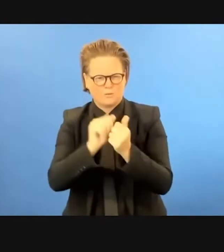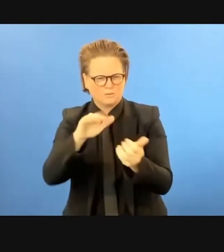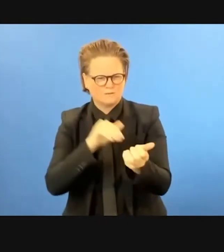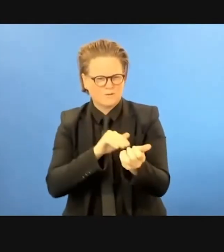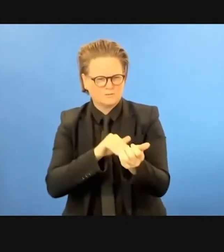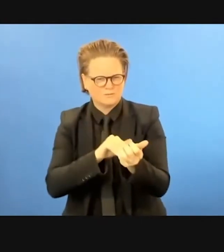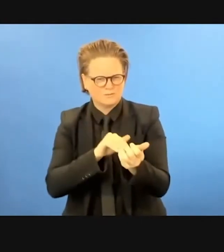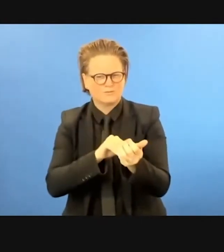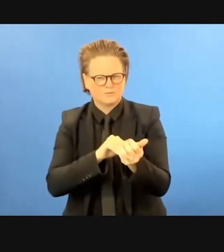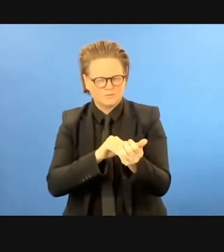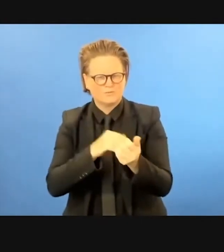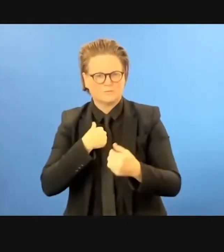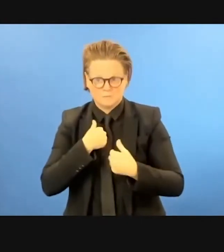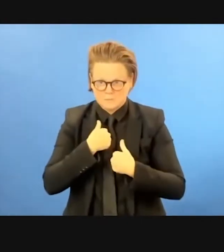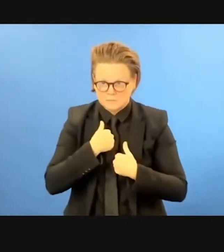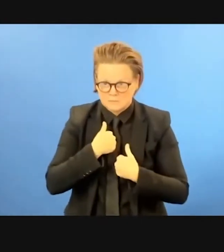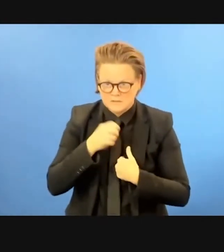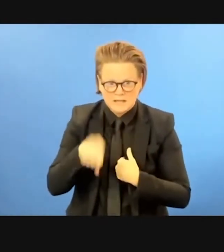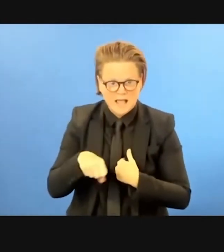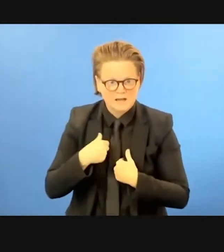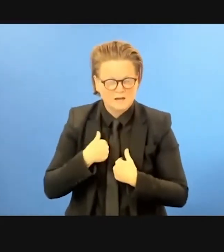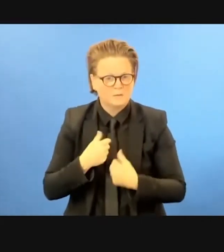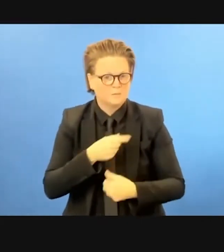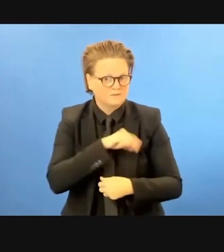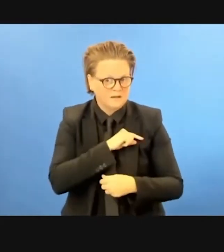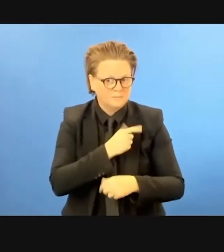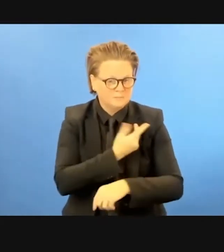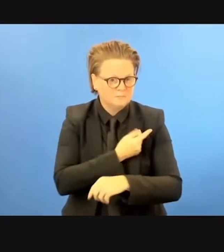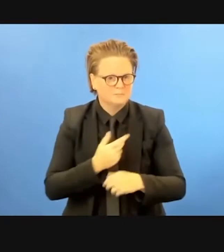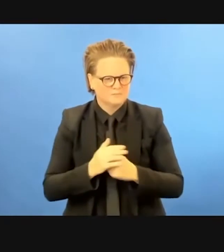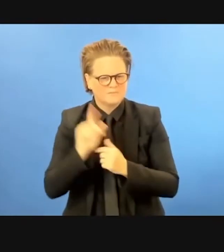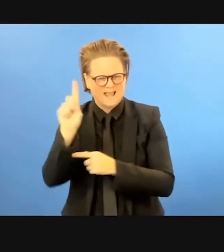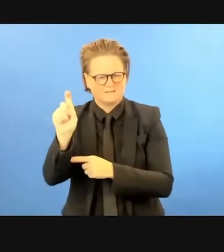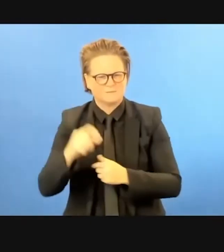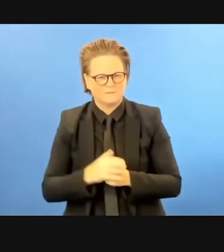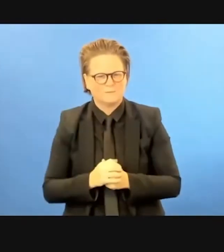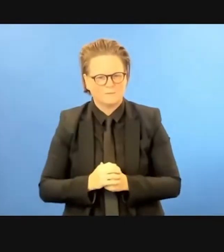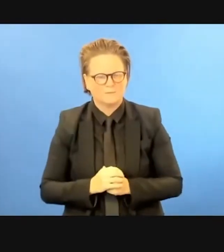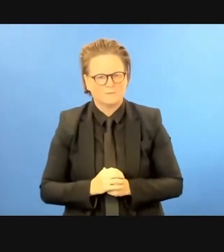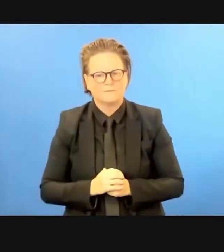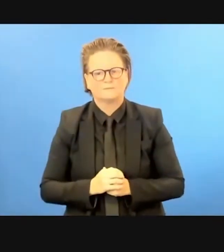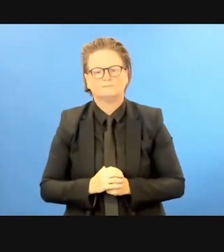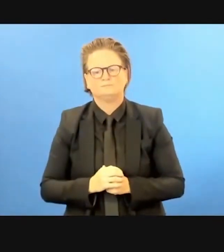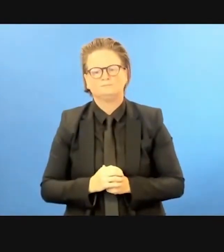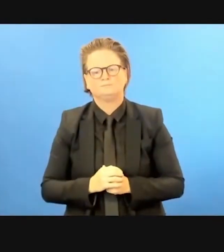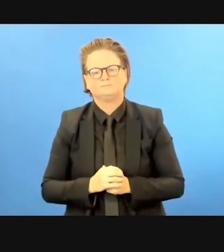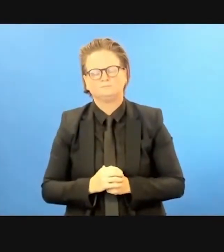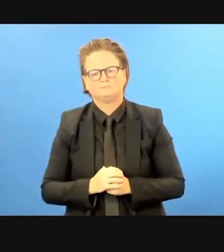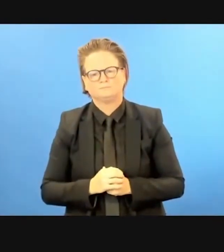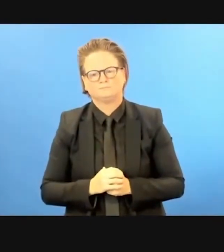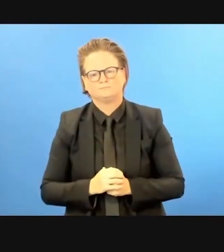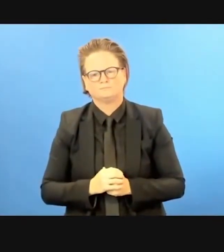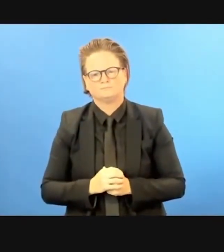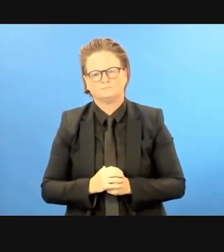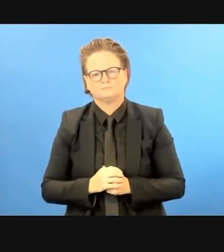And the next two questions also have to do with whether these conditions are eligible. So does epilepsy or history of